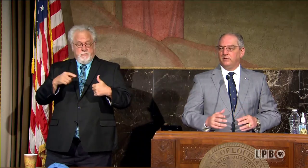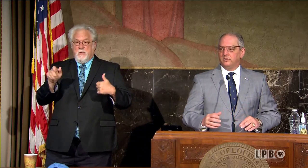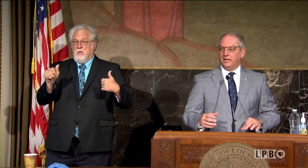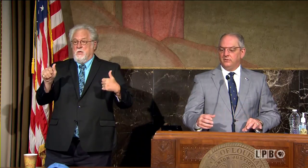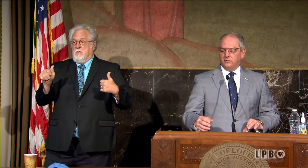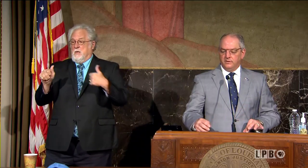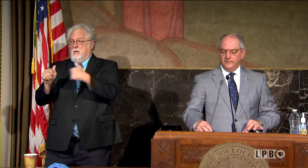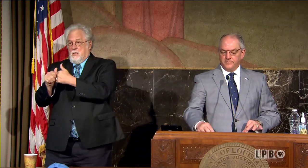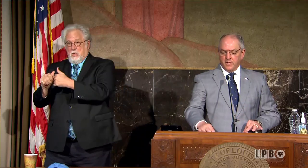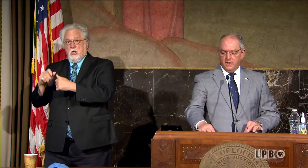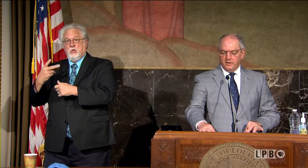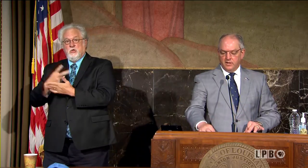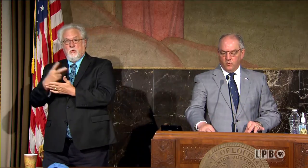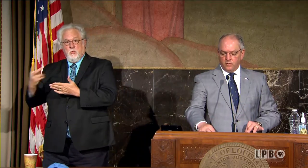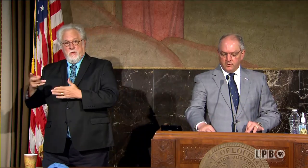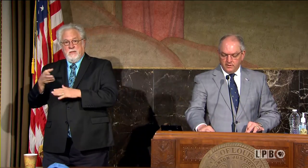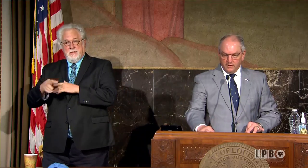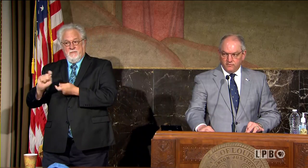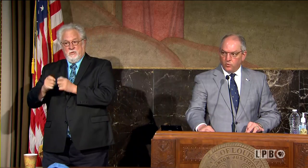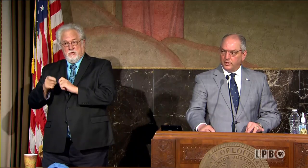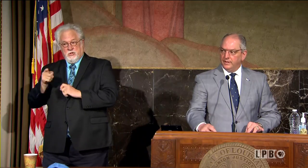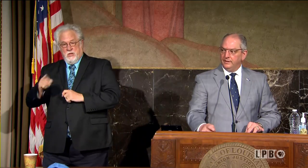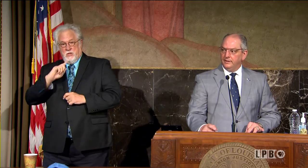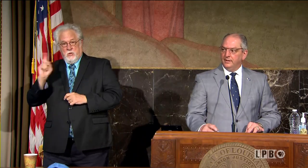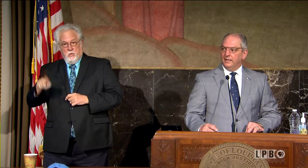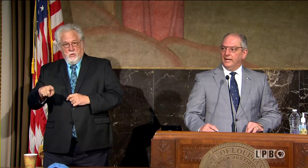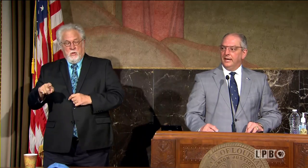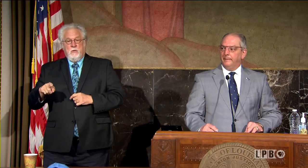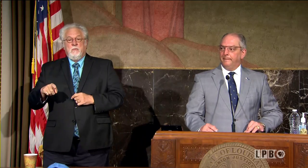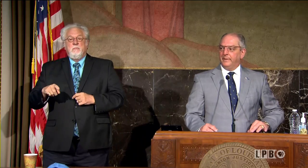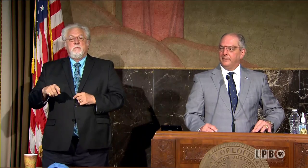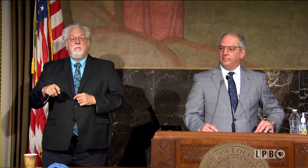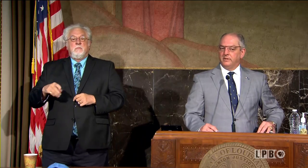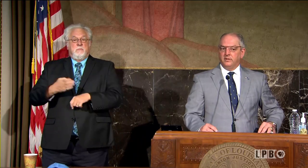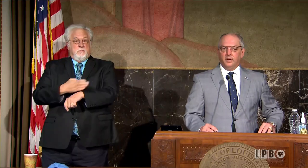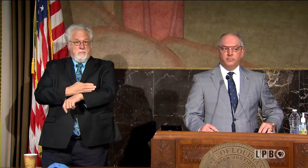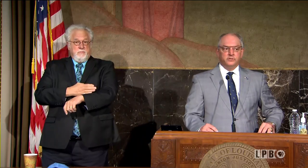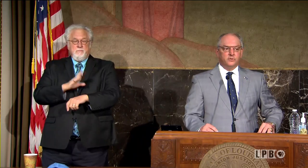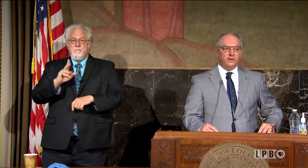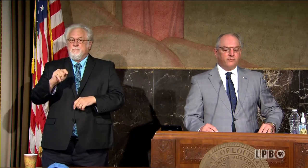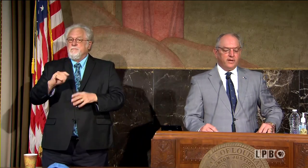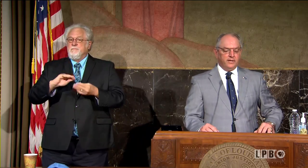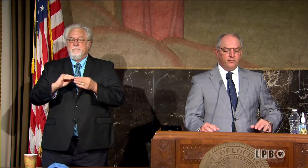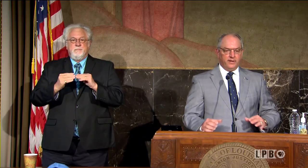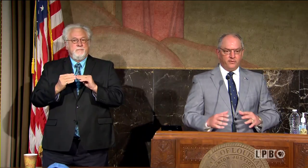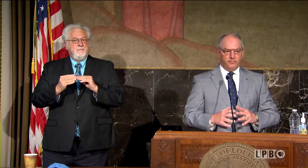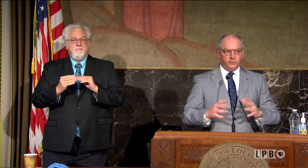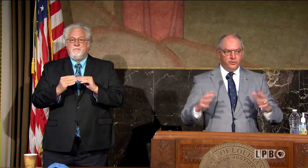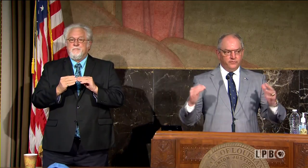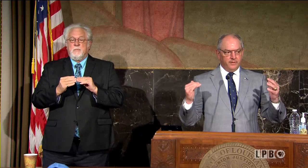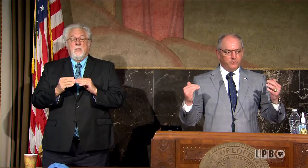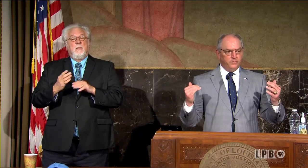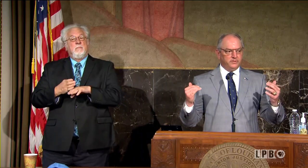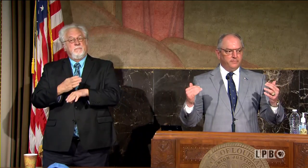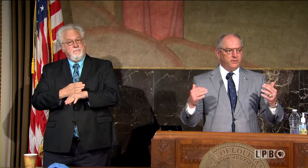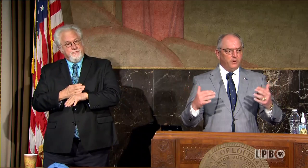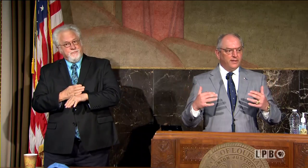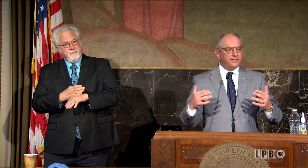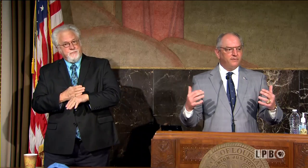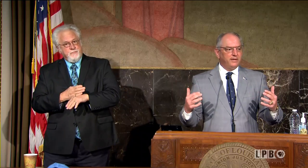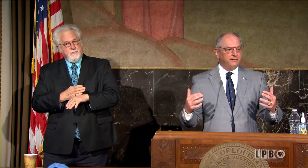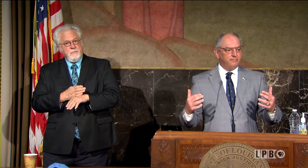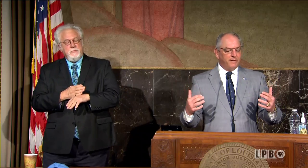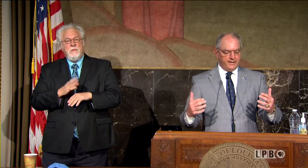after we changed the order for good. But the numbers, quite frankly, while they're improved, the improvements have